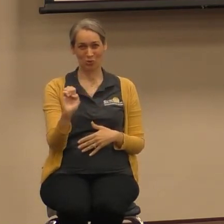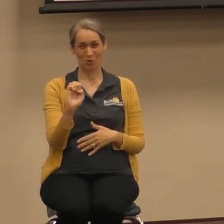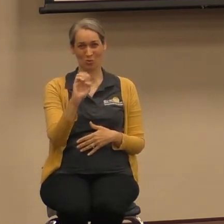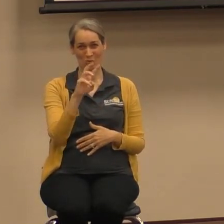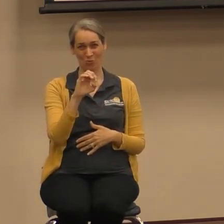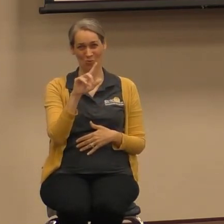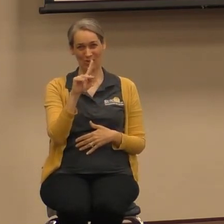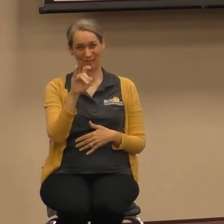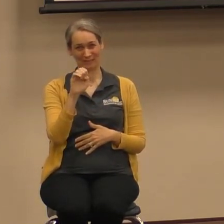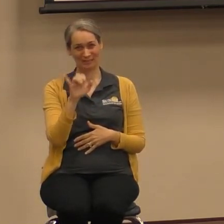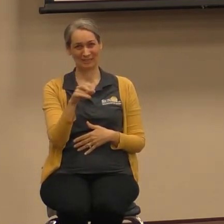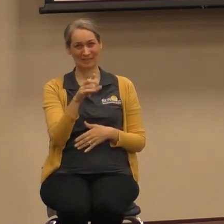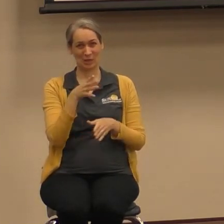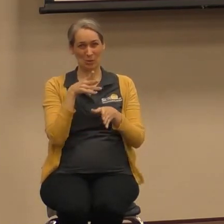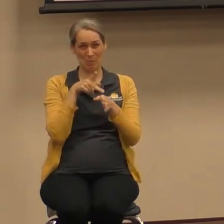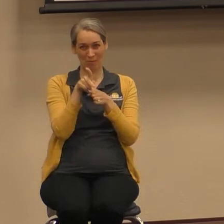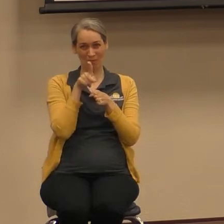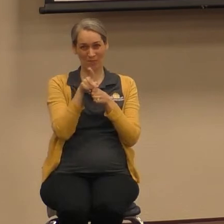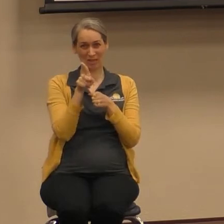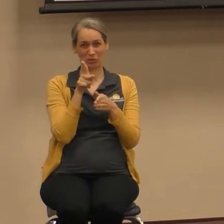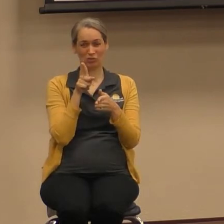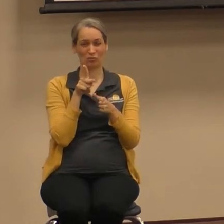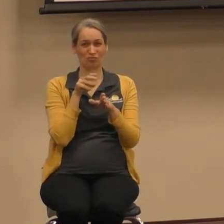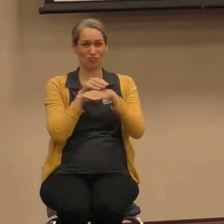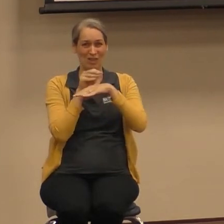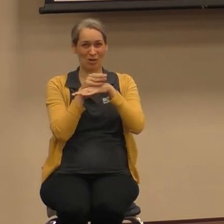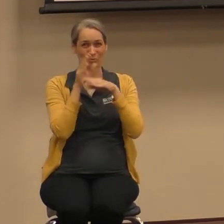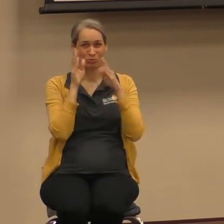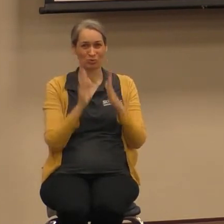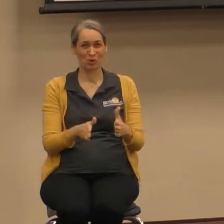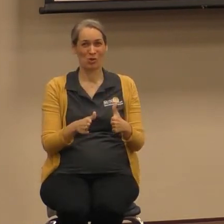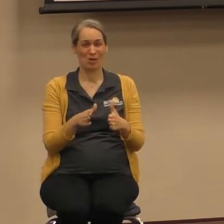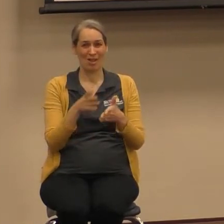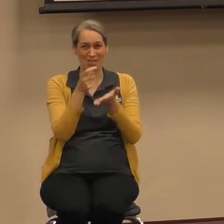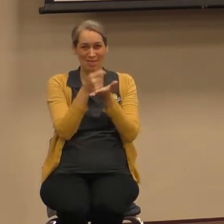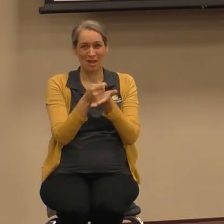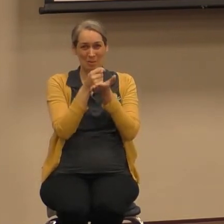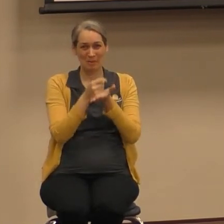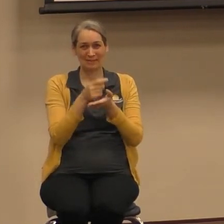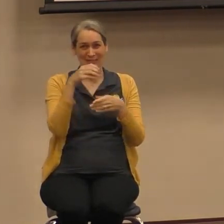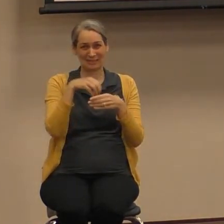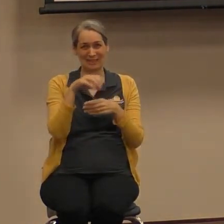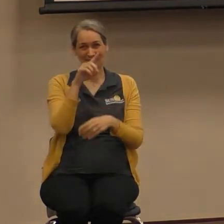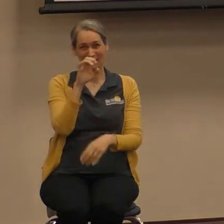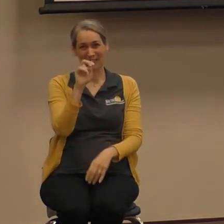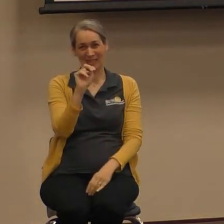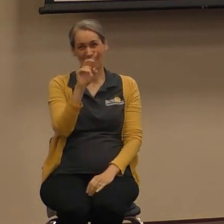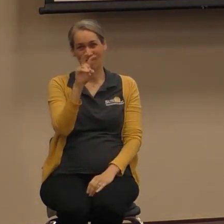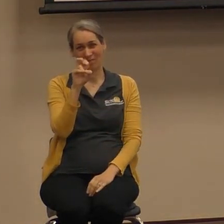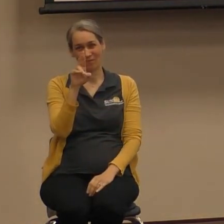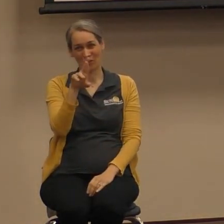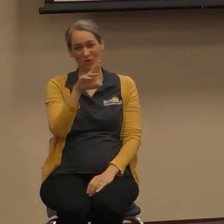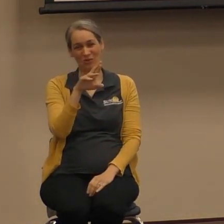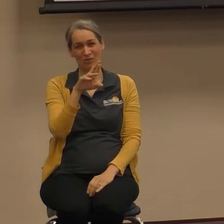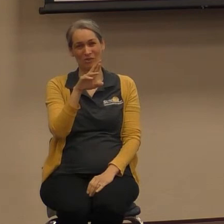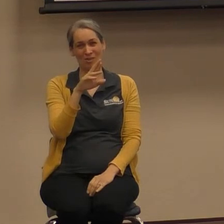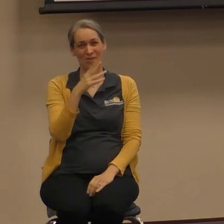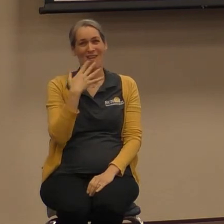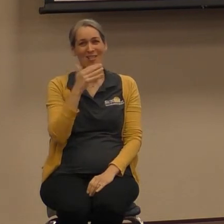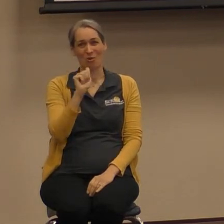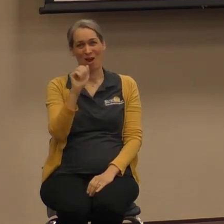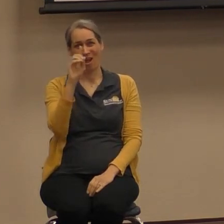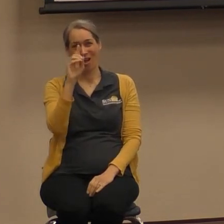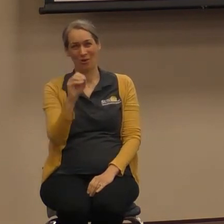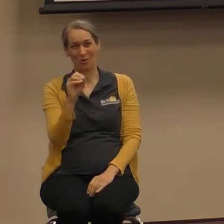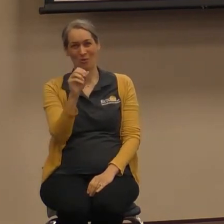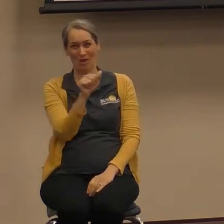a professional counselor and outpatient therapist in the Denver, Colorado area for the last 5 years. Joe has specialized in